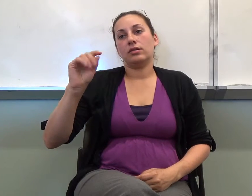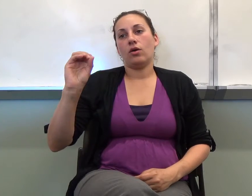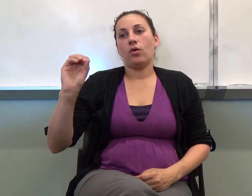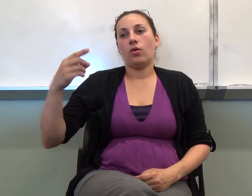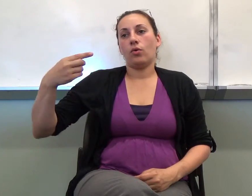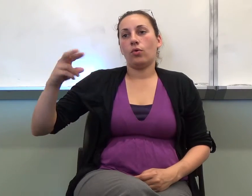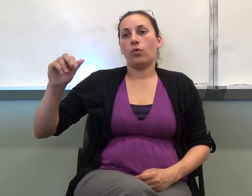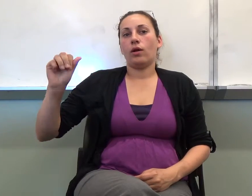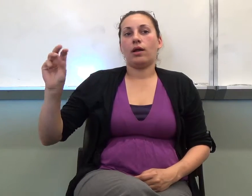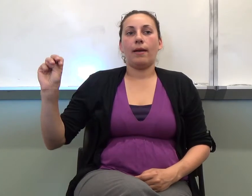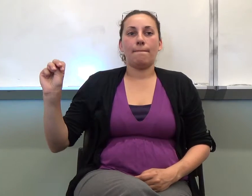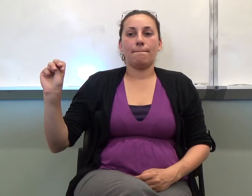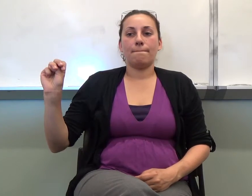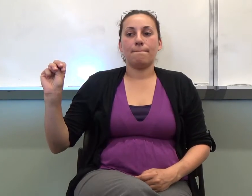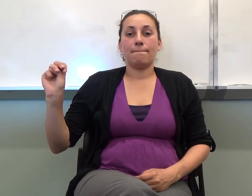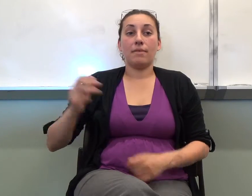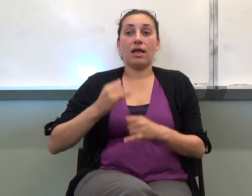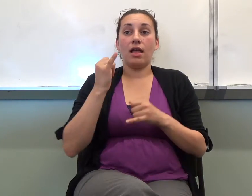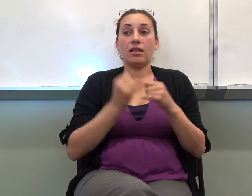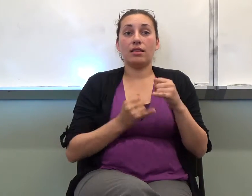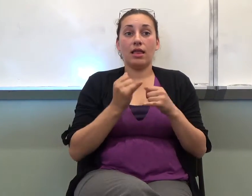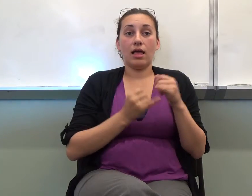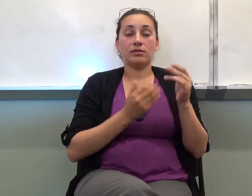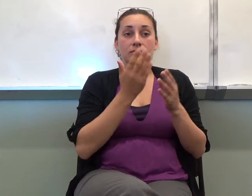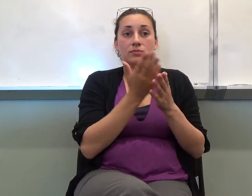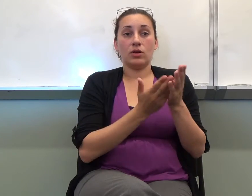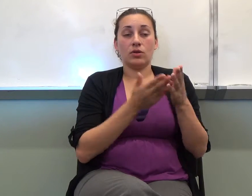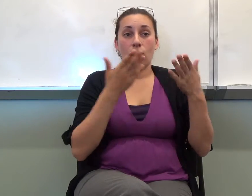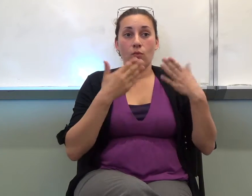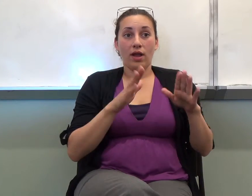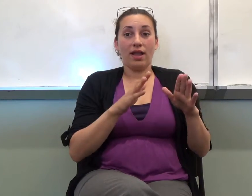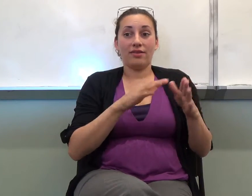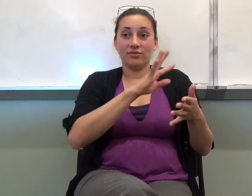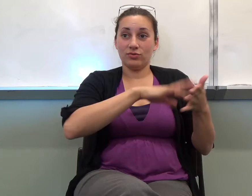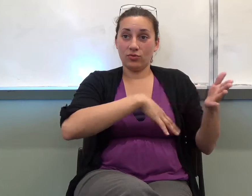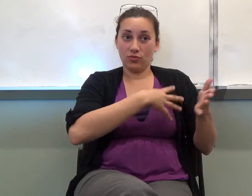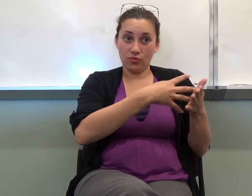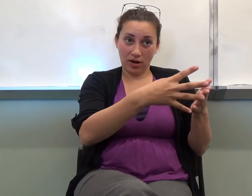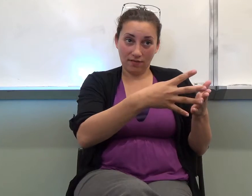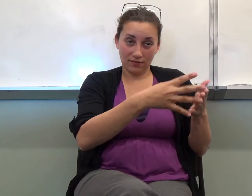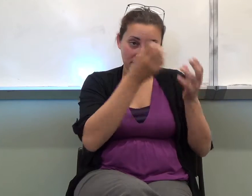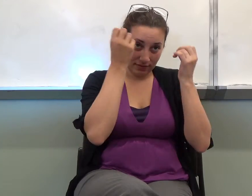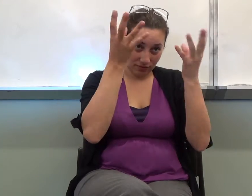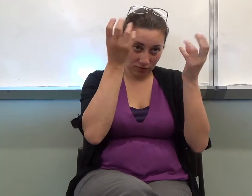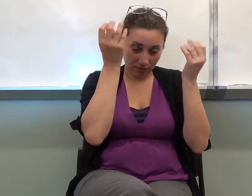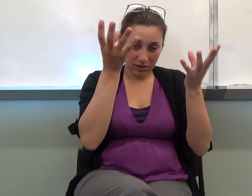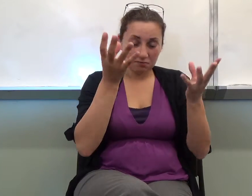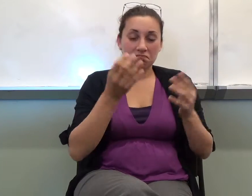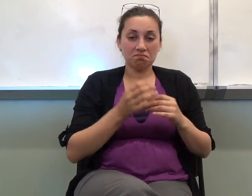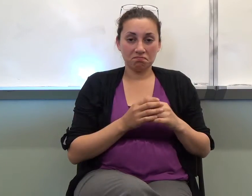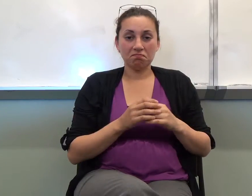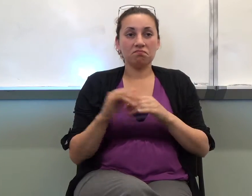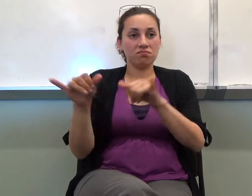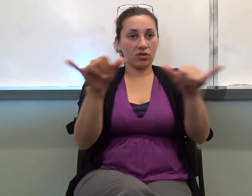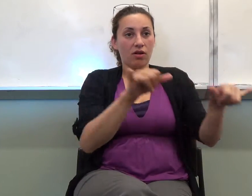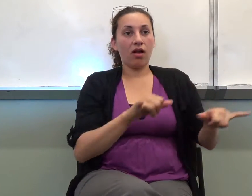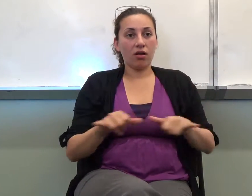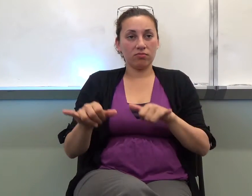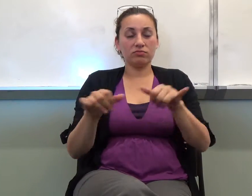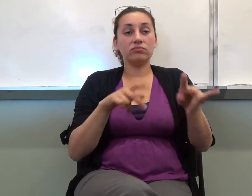Now, this last method of graphing information and presenting information actually is fairly common, and people like it an awful lot. It's